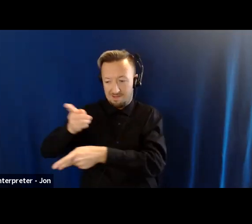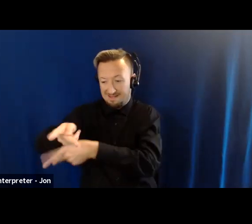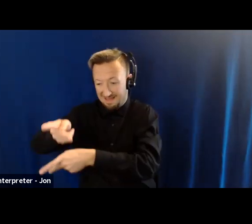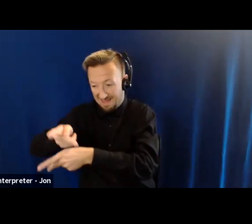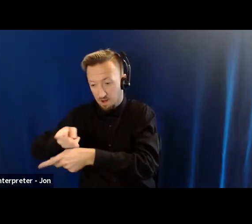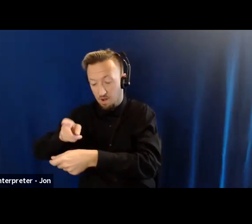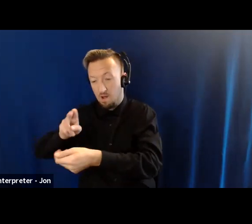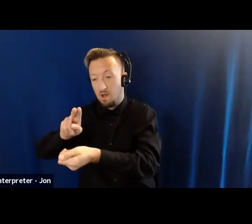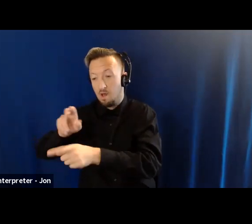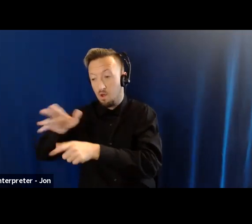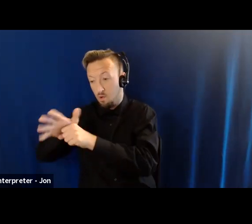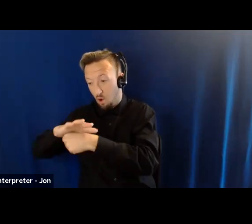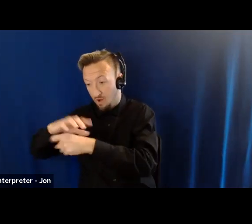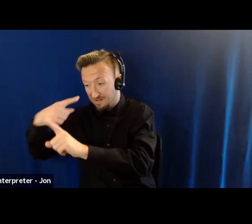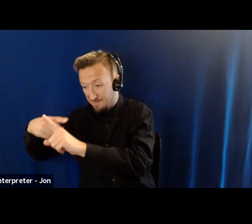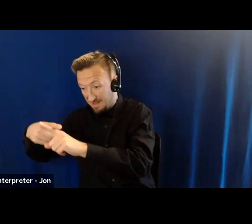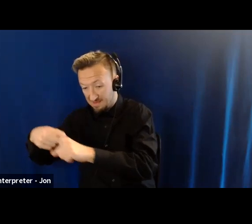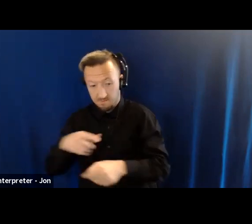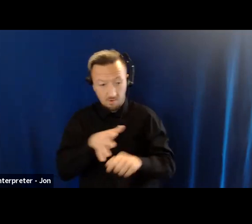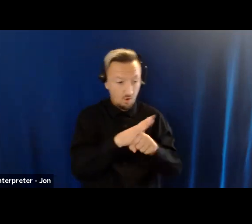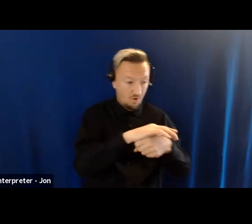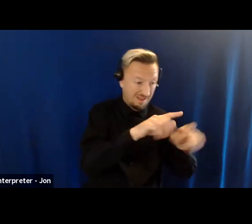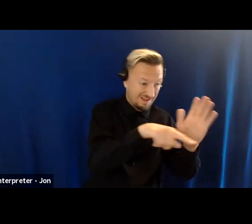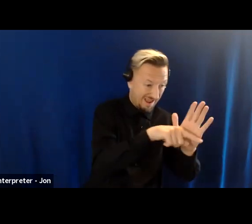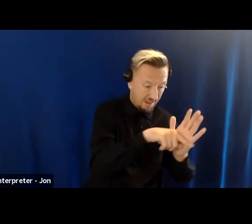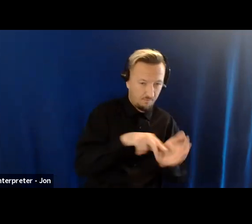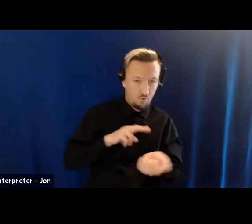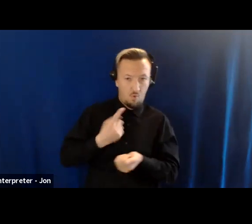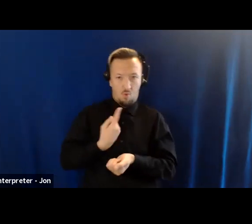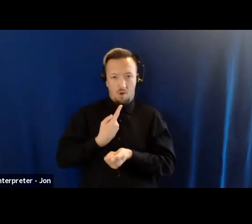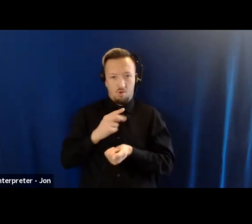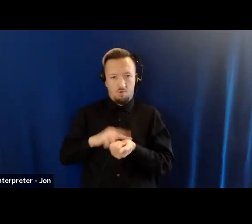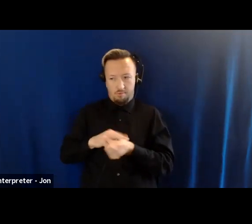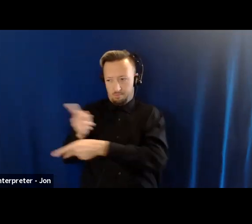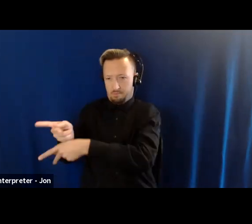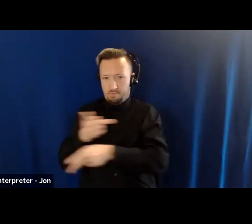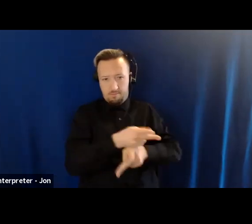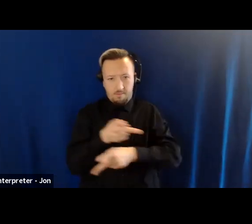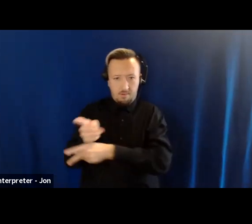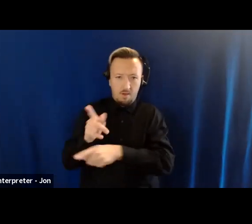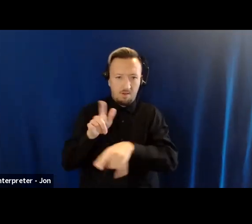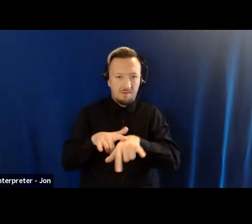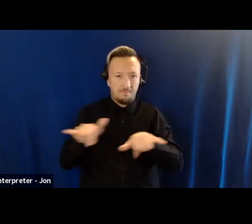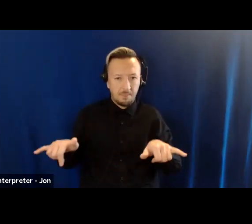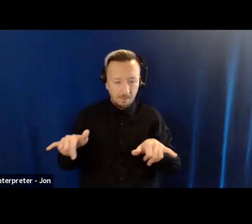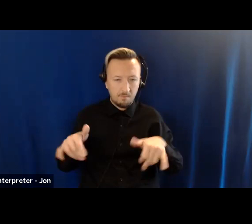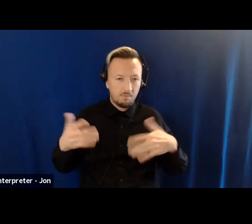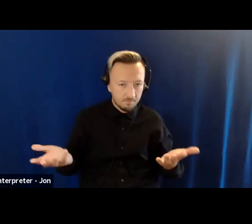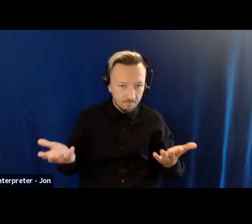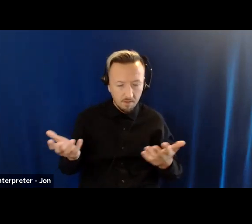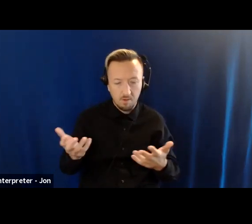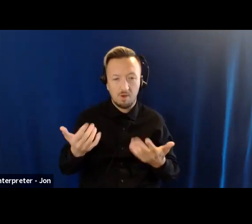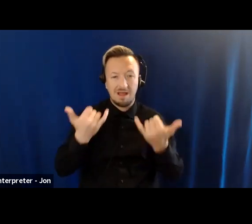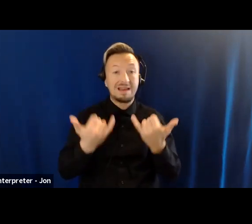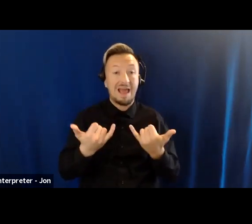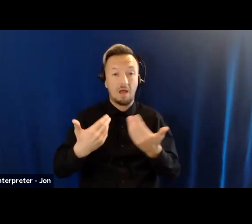COVID negative patients in the same day. So with our program, we're able to take them to a setting where they are